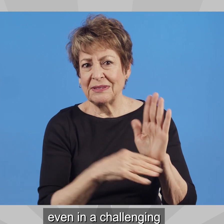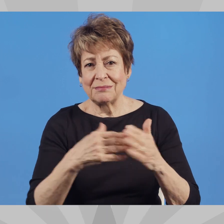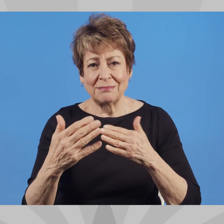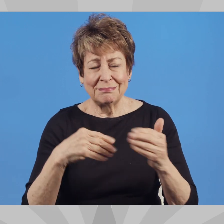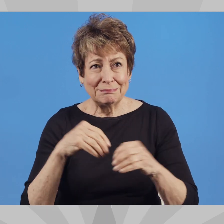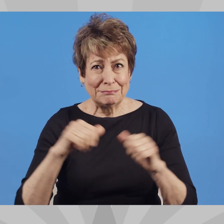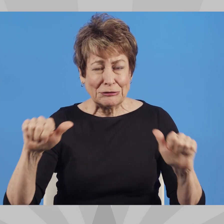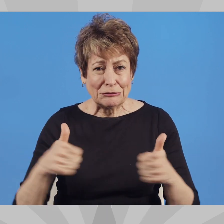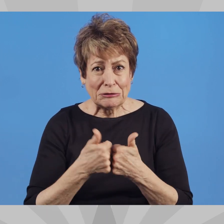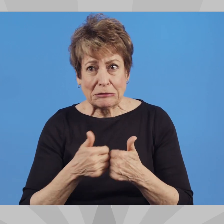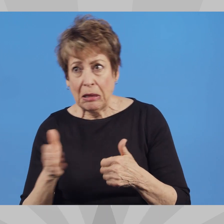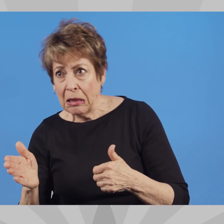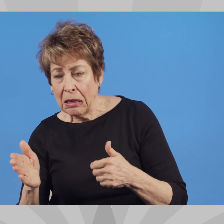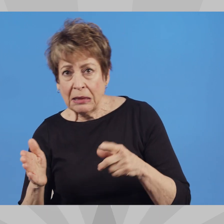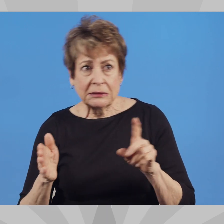environment.